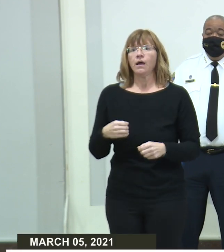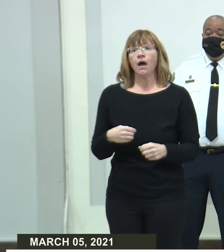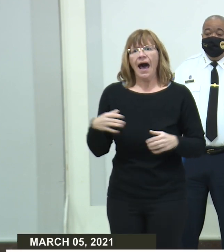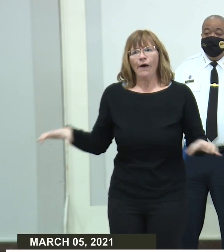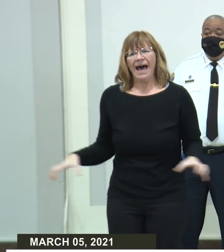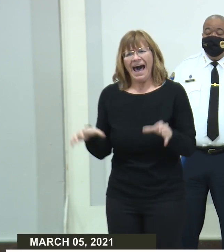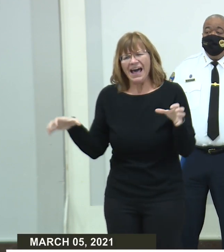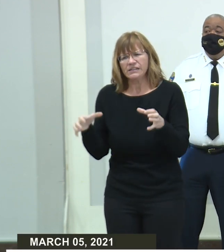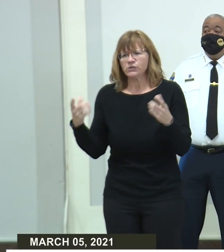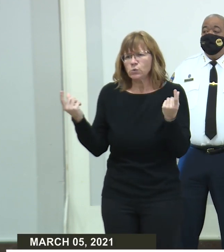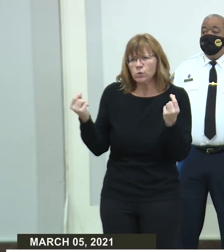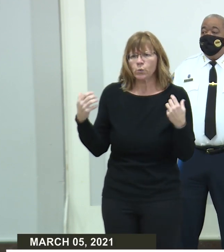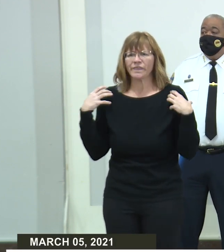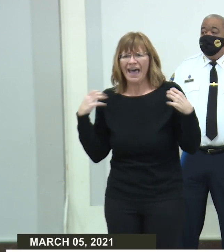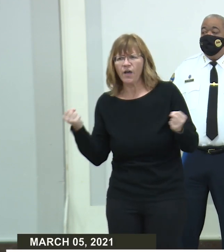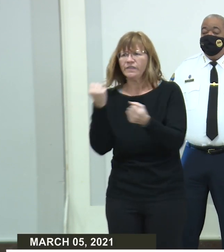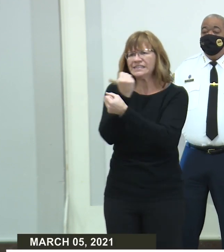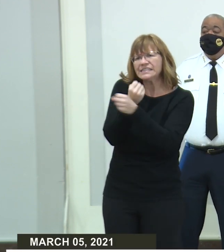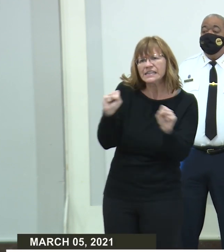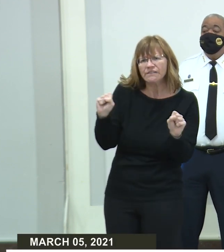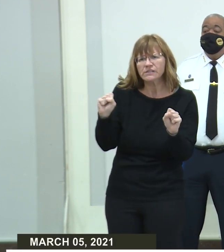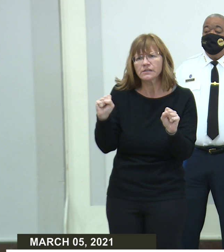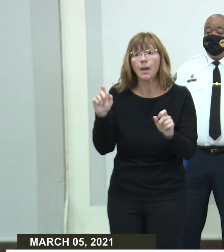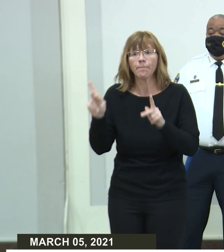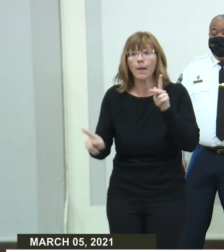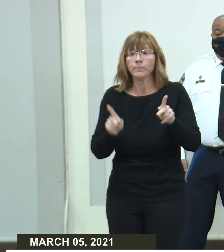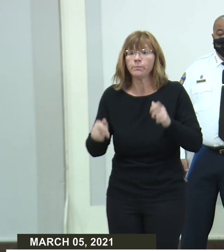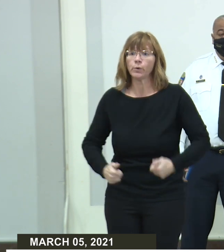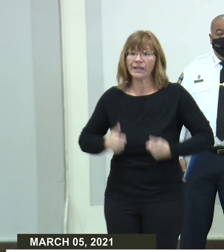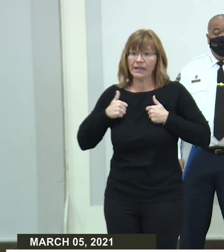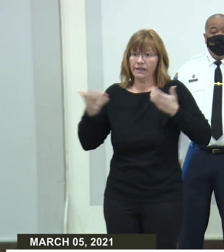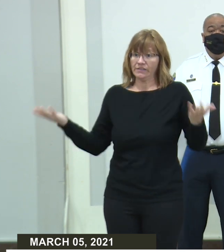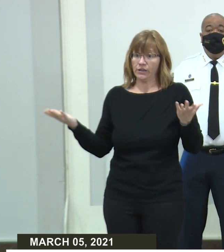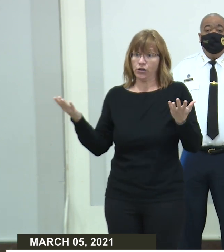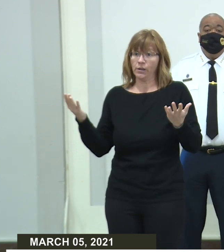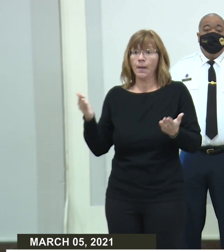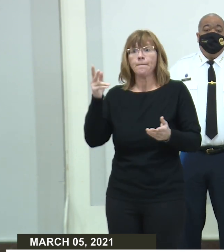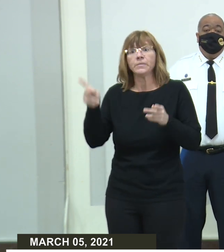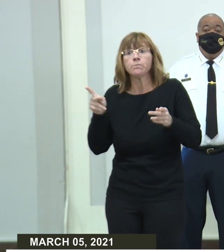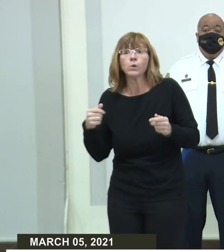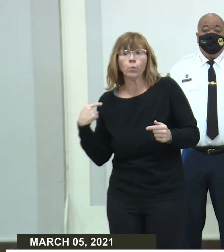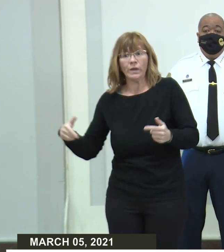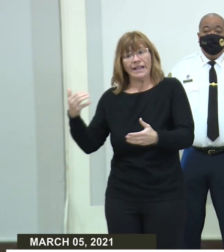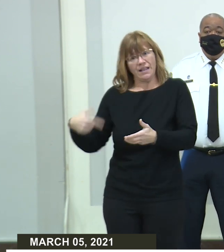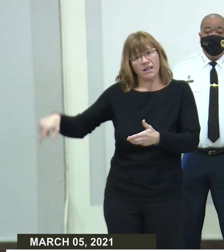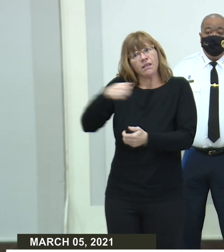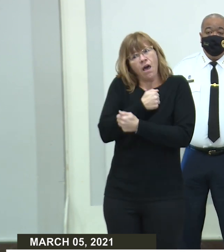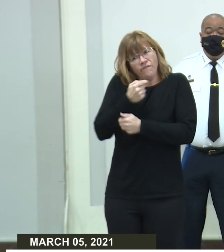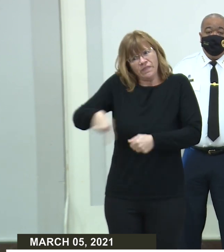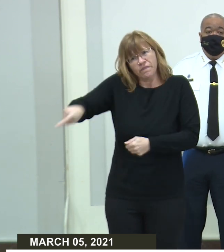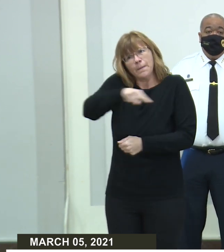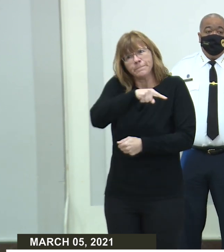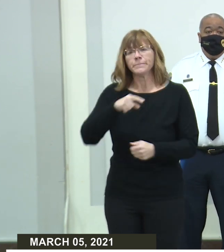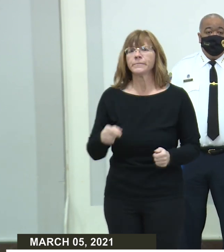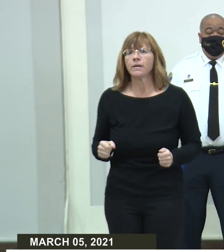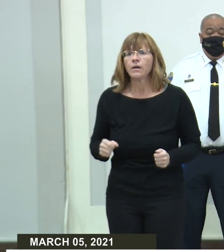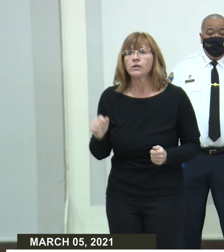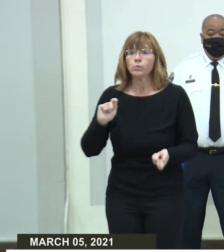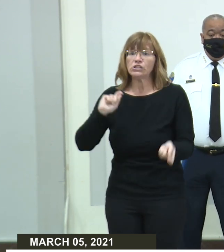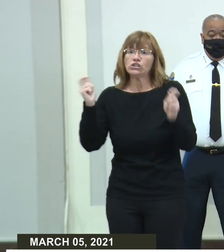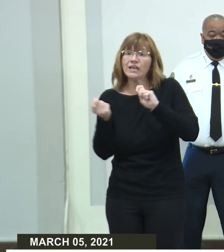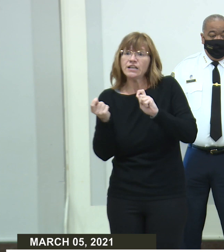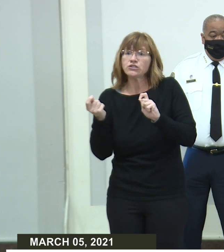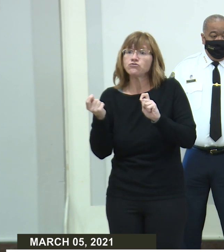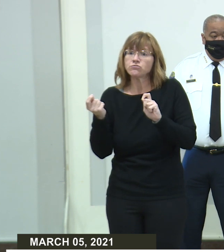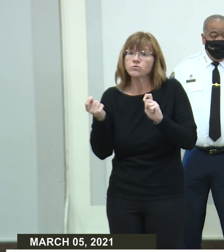of our residents and fundamentally protecting the lives of those who we love. We update our executive orders based on trends in the